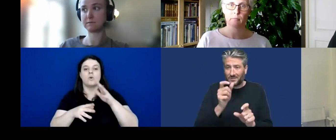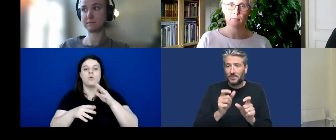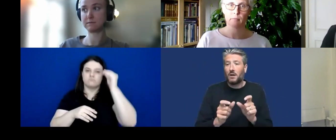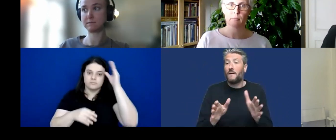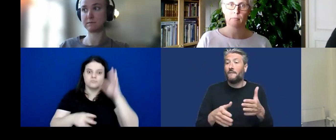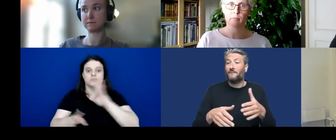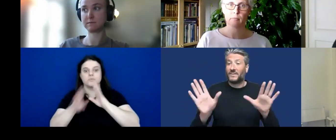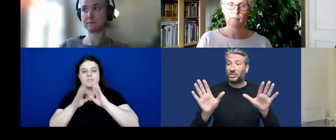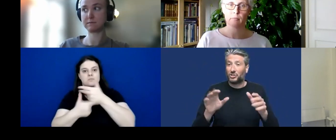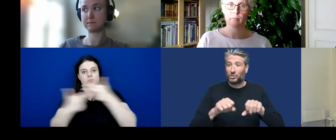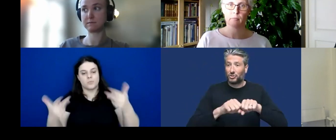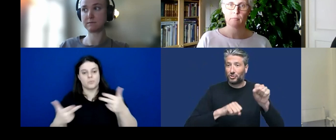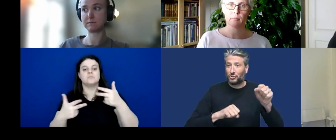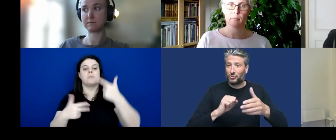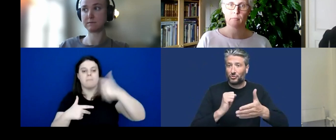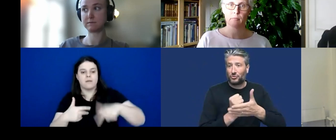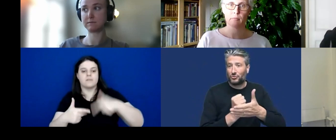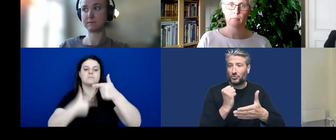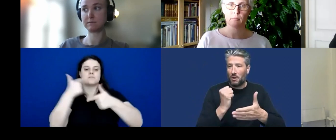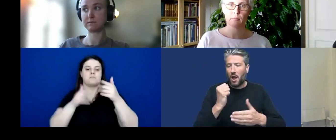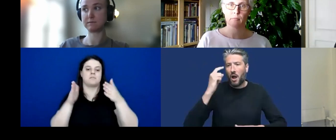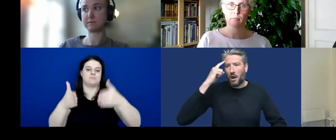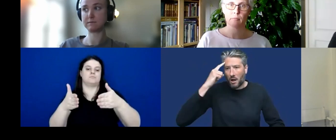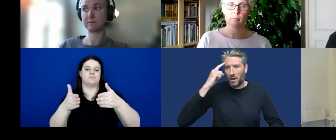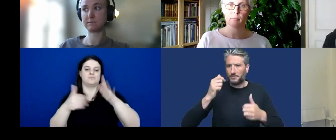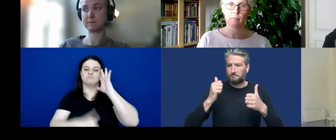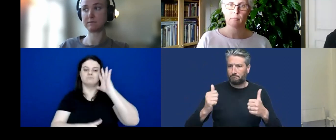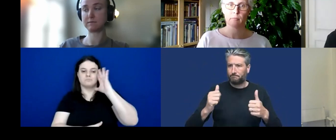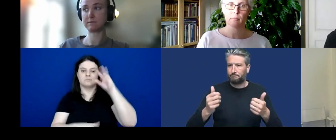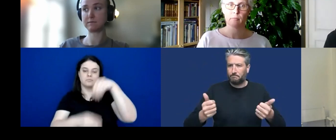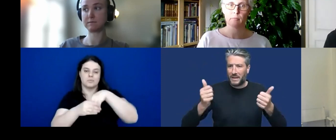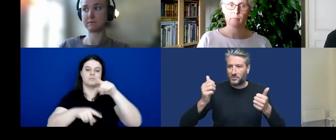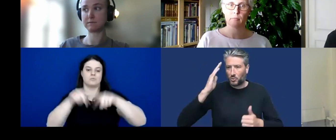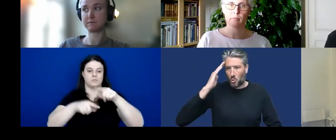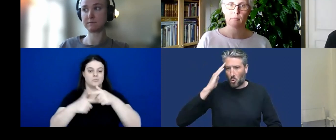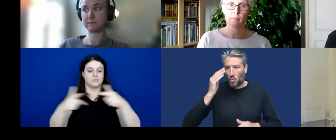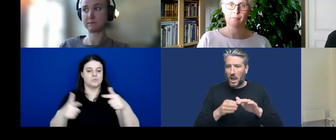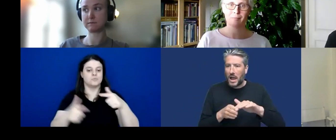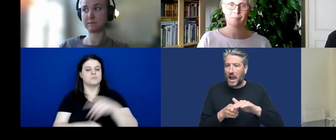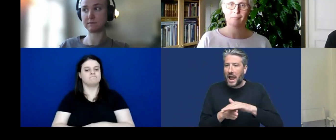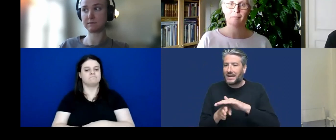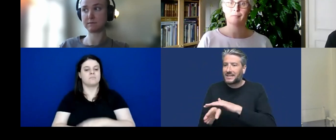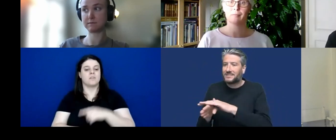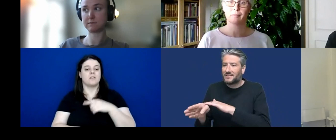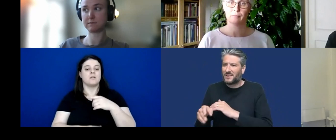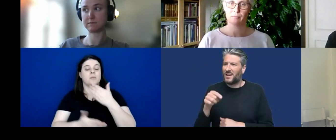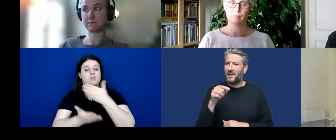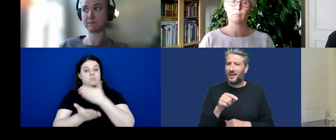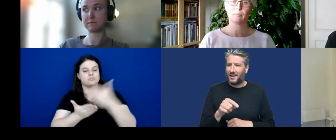and be able to, you know, sort of put that into the products. You know, we call it born accessible. If it's born accessible,